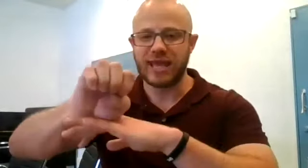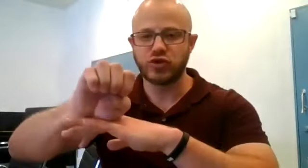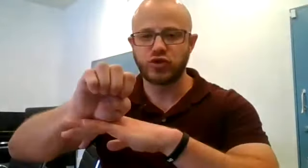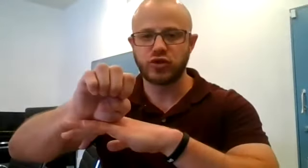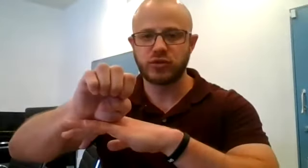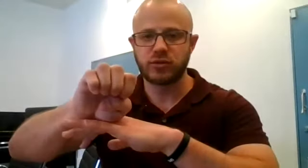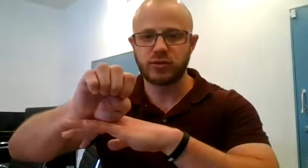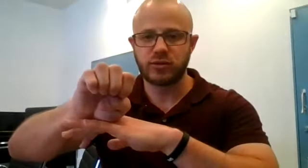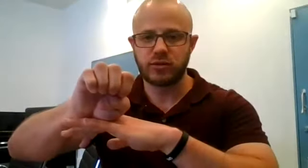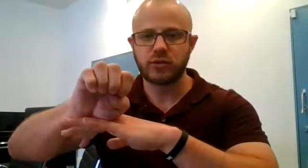single, engaged.